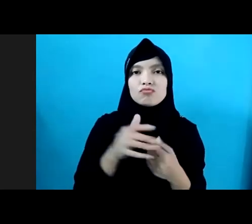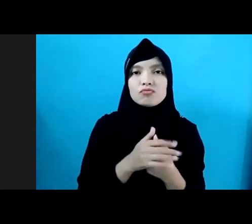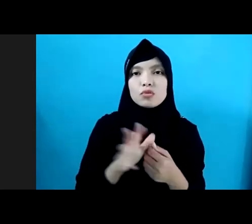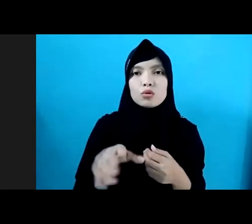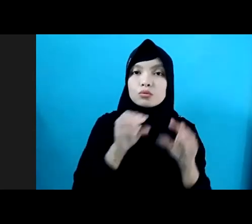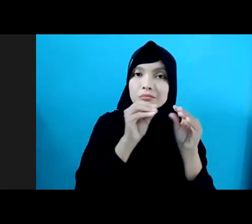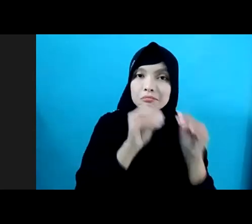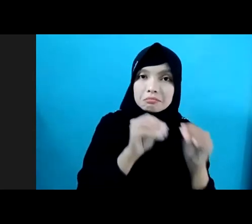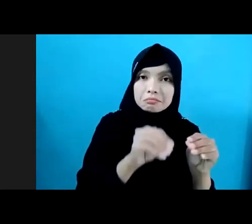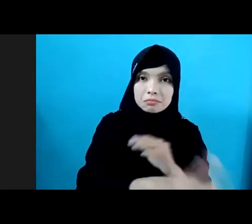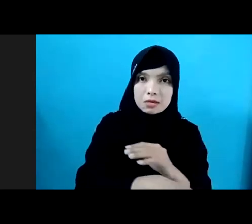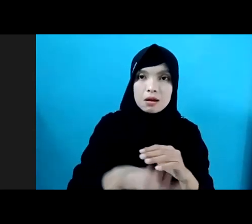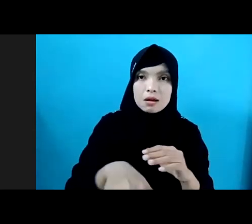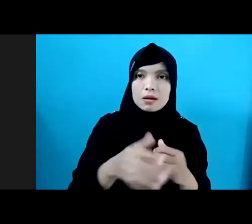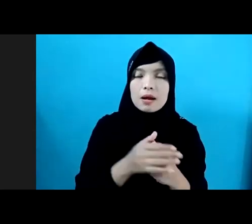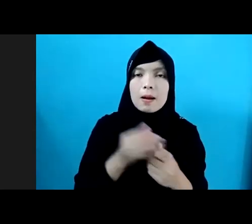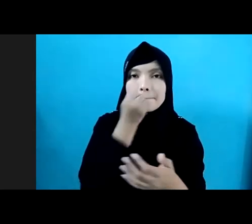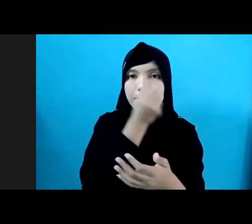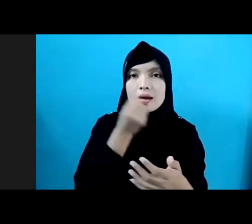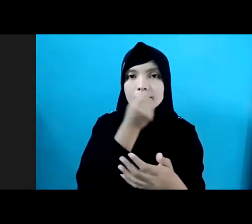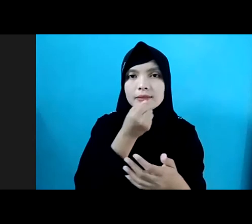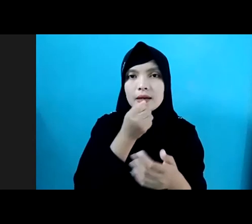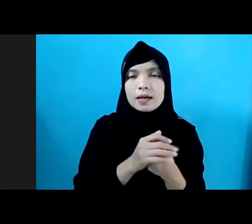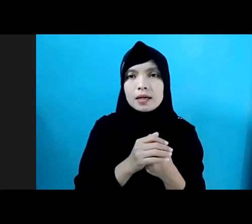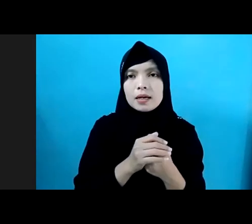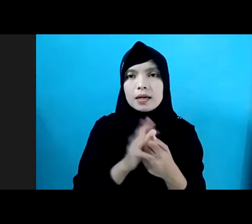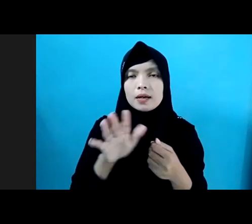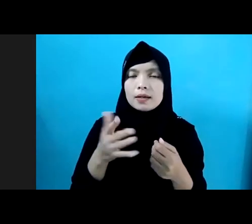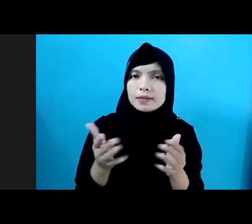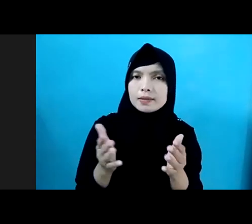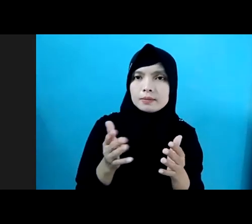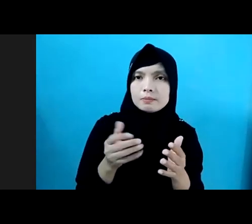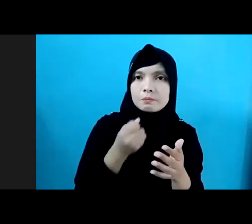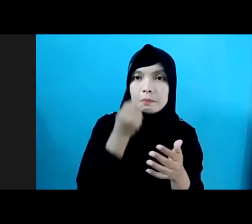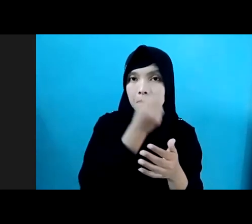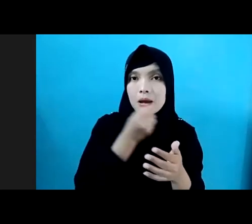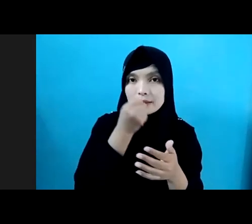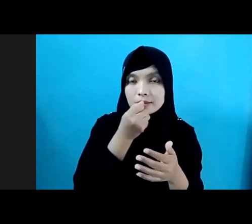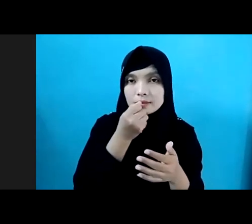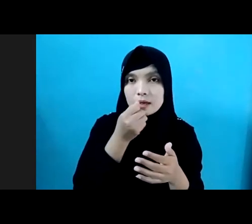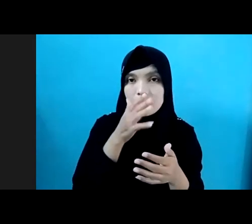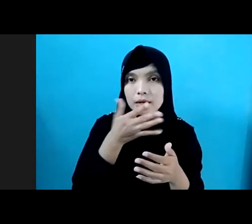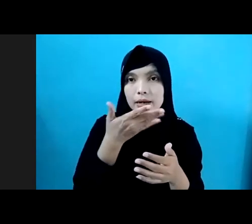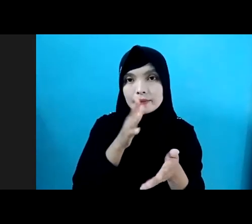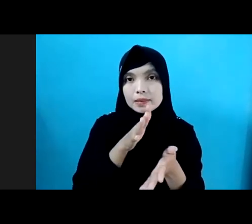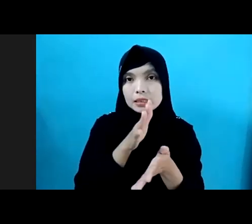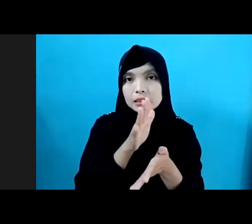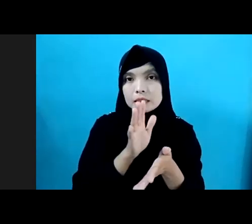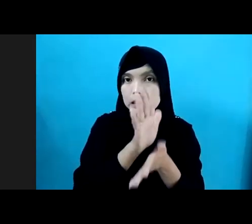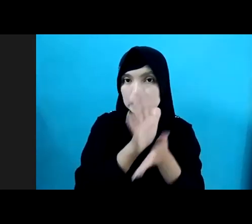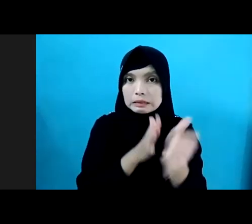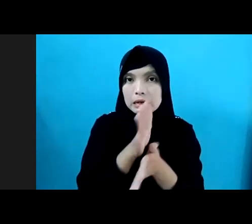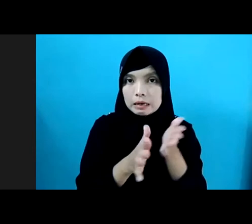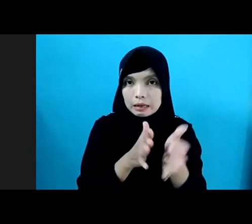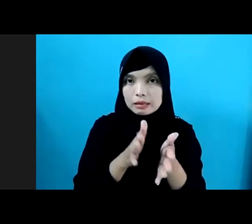Adults Know When They Feel Unsafe Or When They Are Actually Unsafe And What To Do About It So